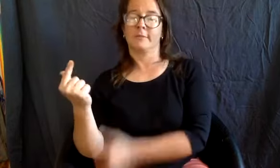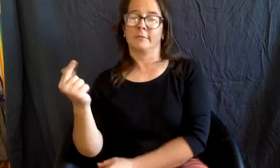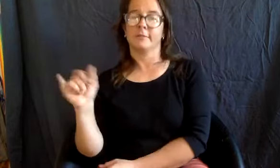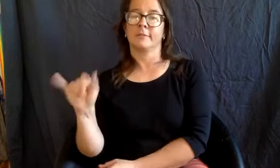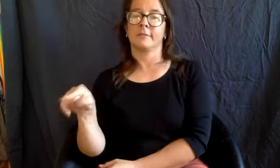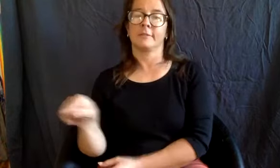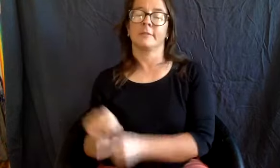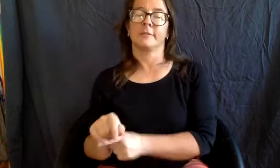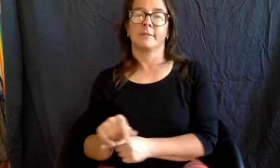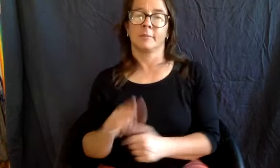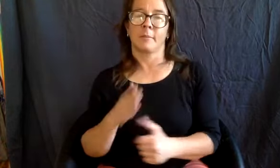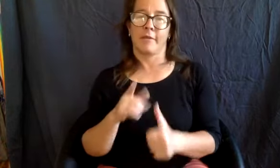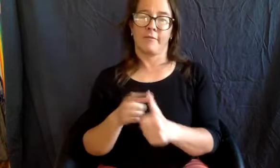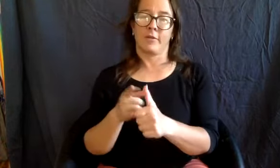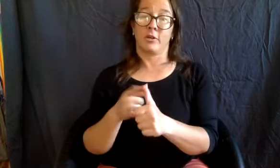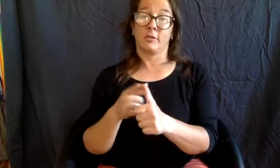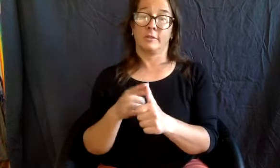doctor's opinion, and it blew me away.